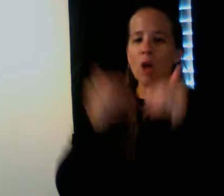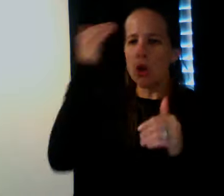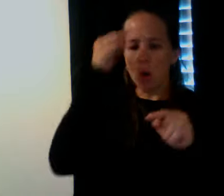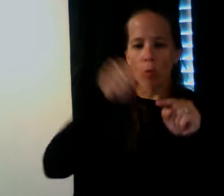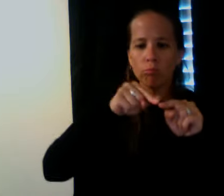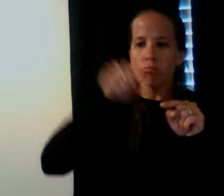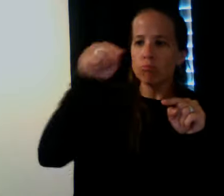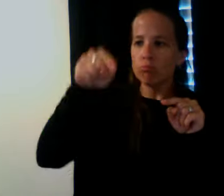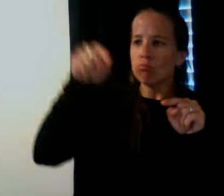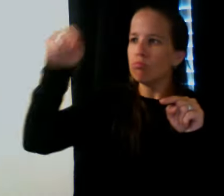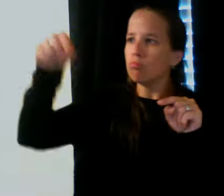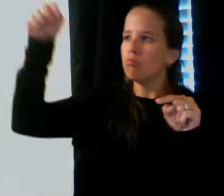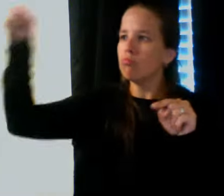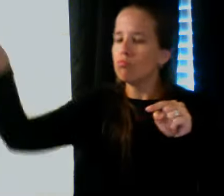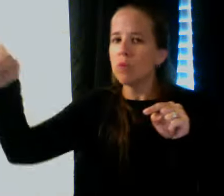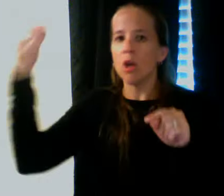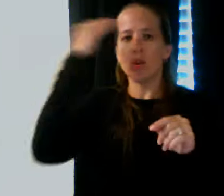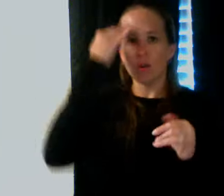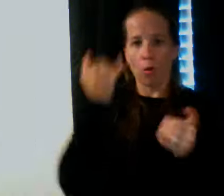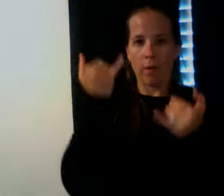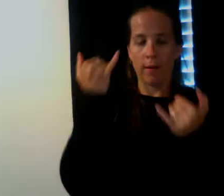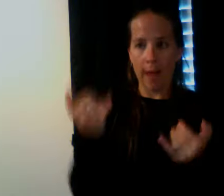have to trust that the dots will somehow connect in your future.